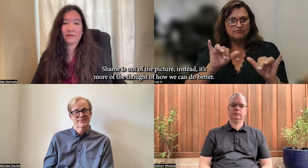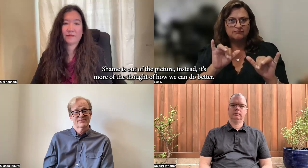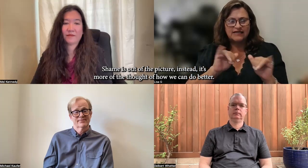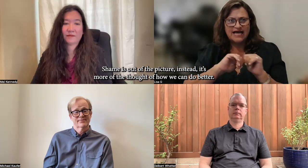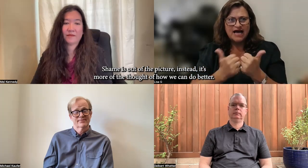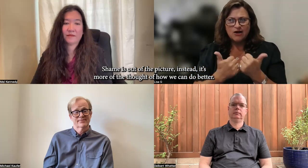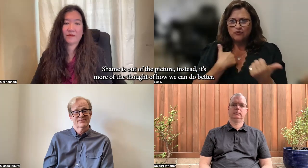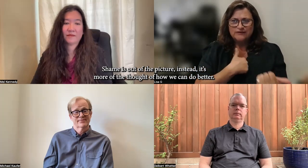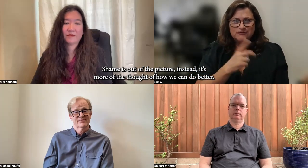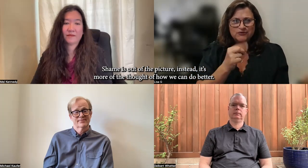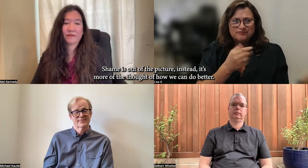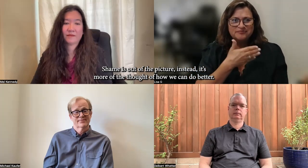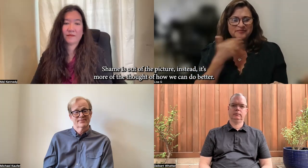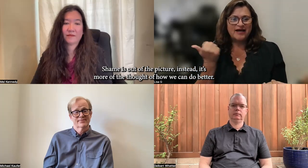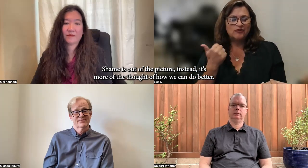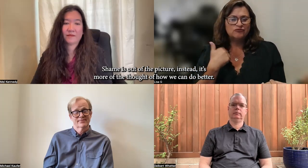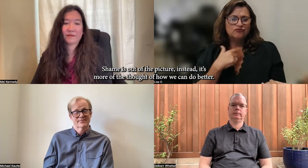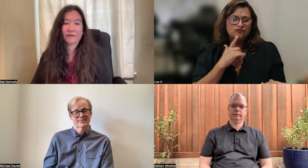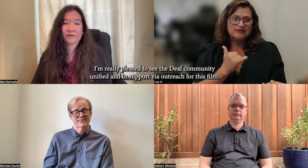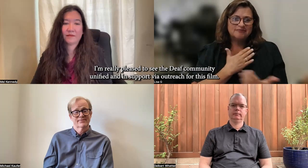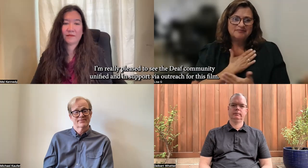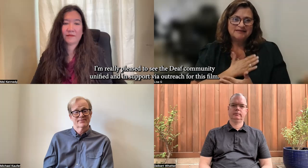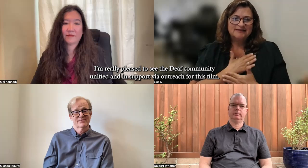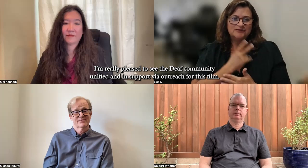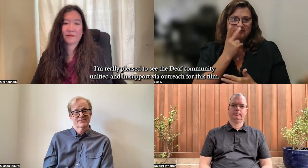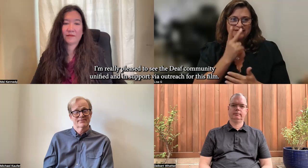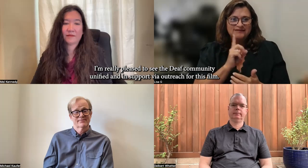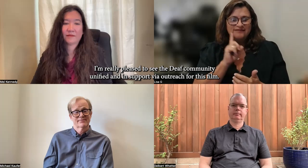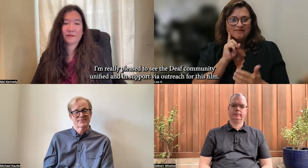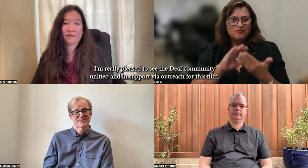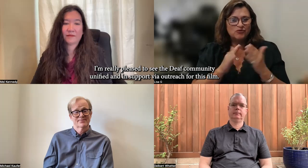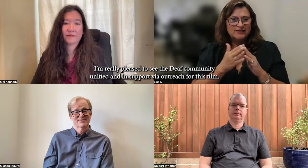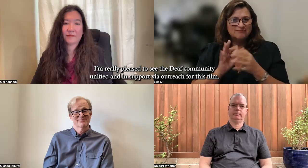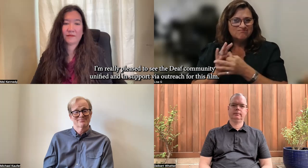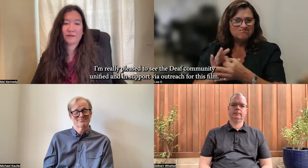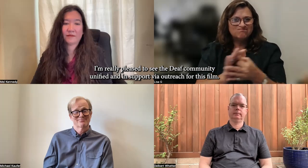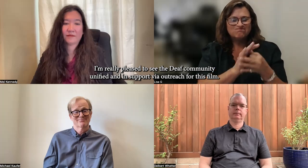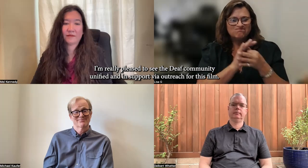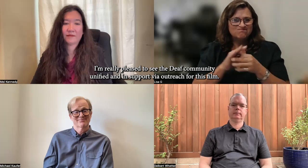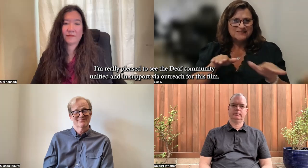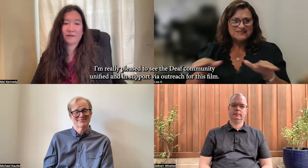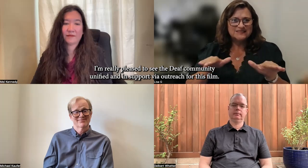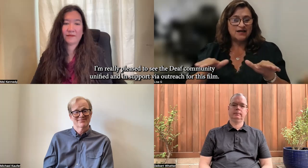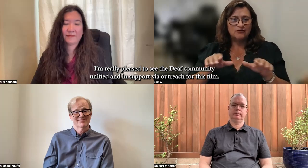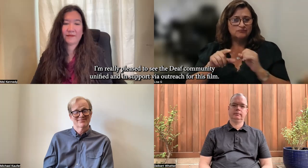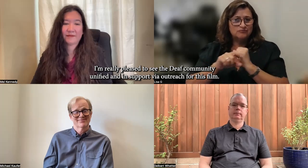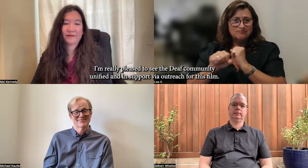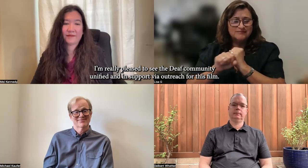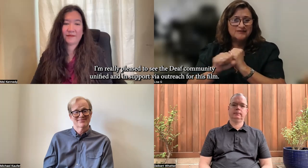of the thought of how we can do better. I'm really pleased to see the deaf community unified and in support via outreach for this